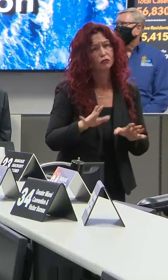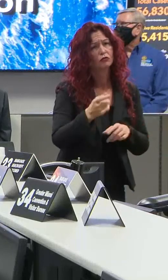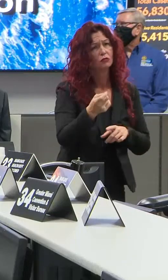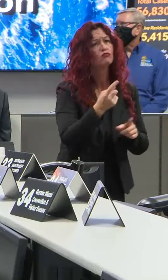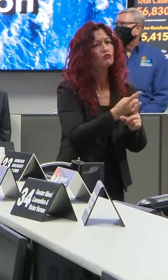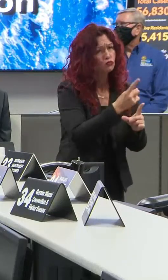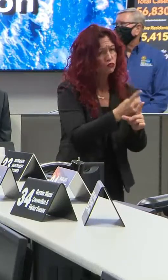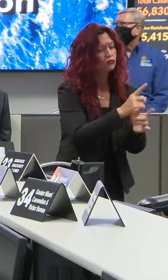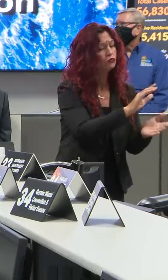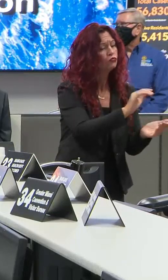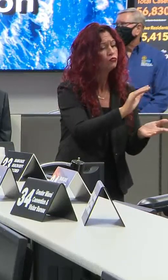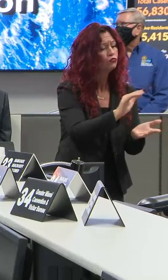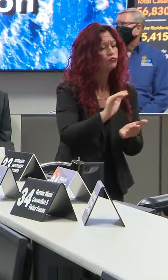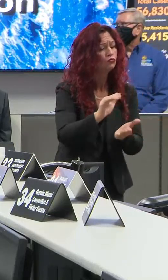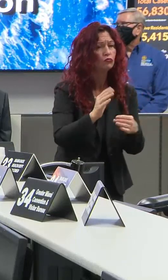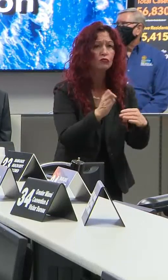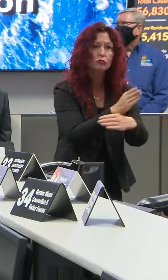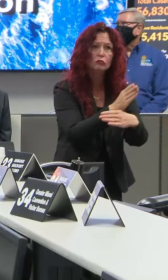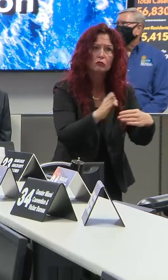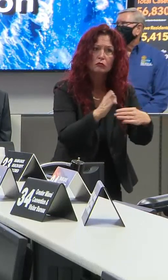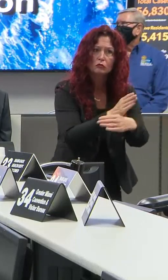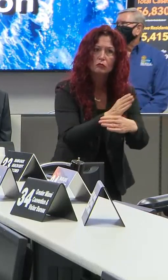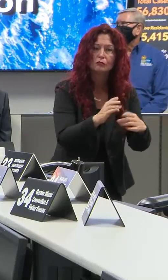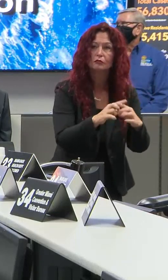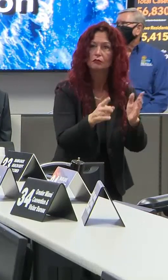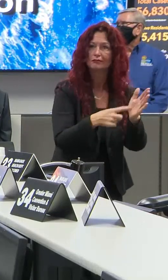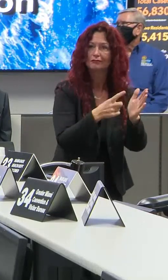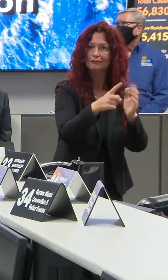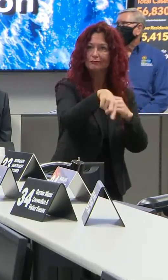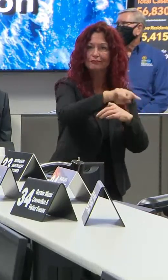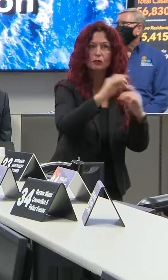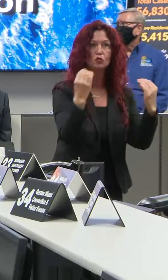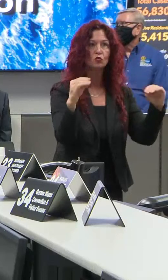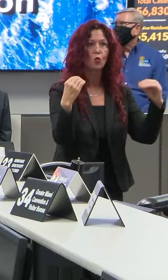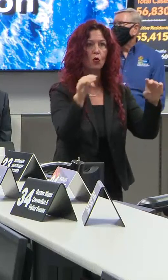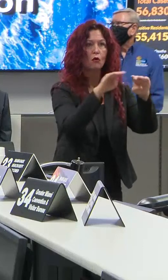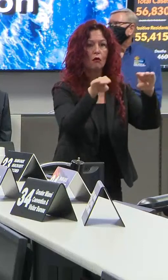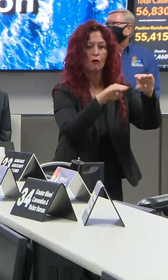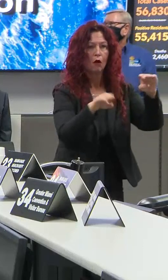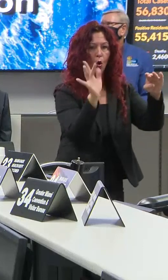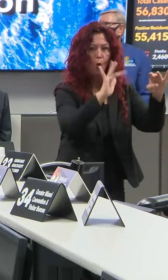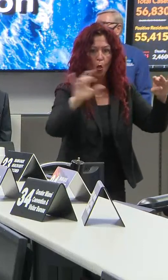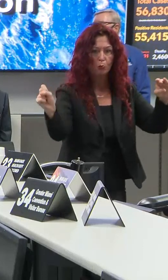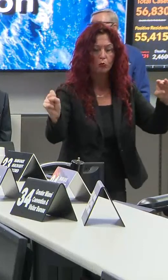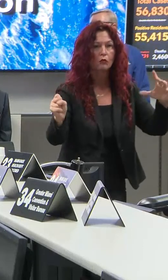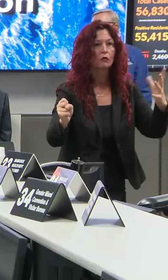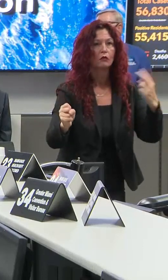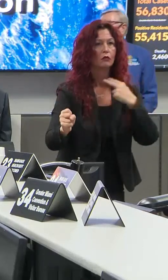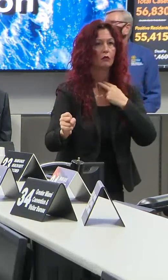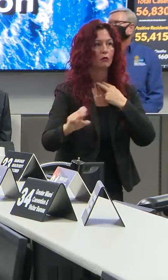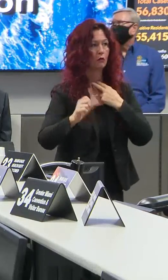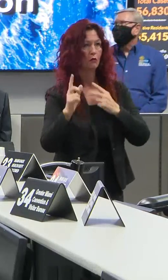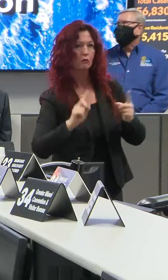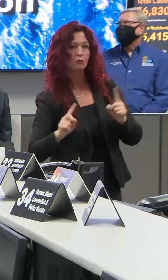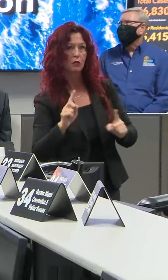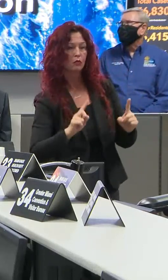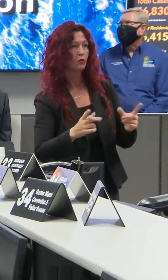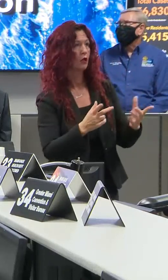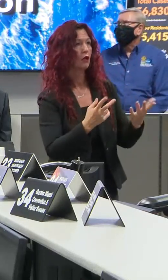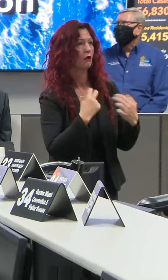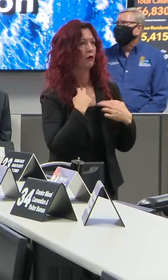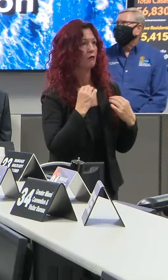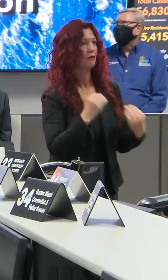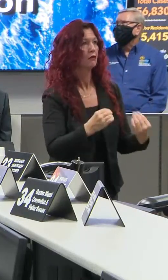in food for others so that the stores will not run out of their items. I urge all residents to